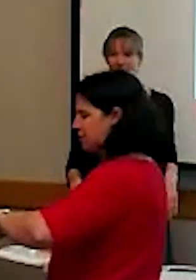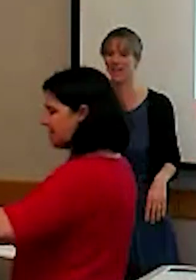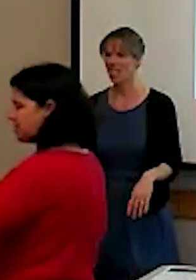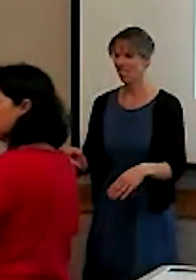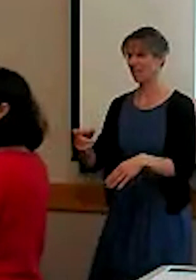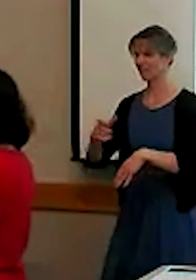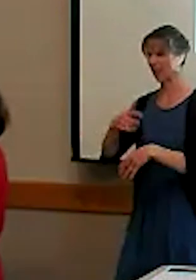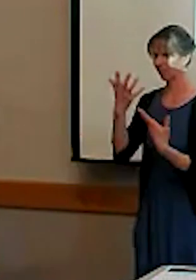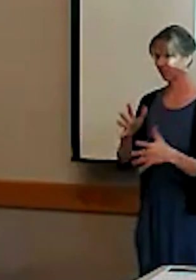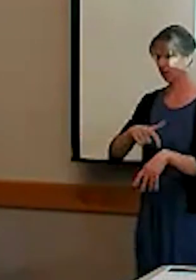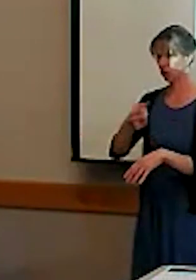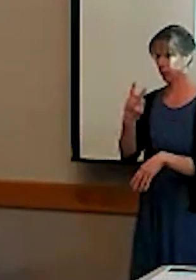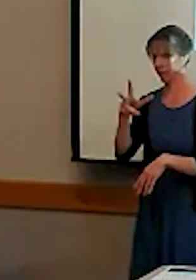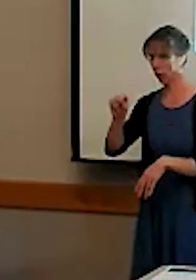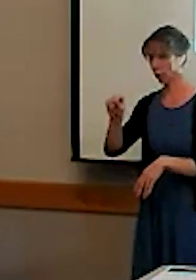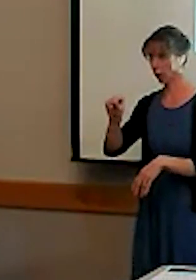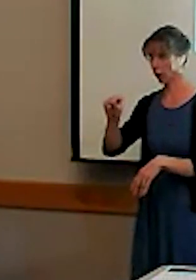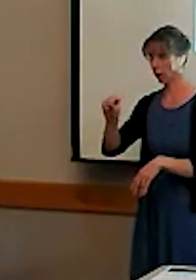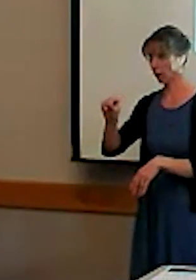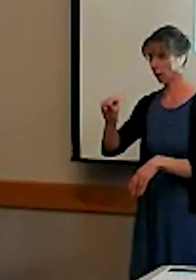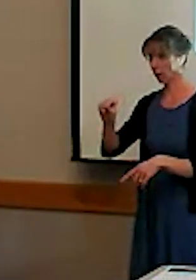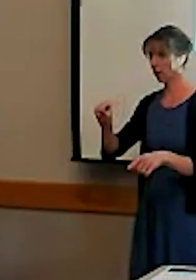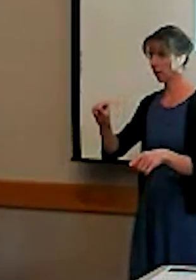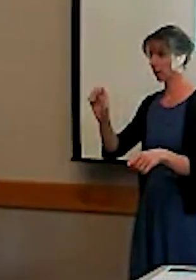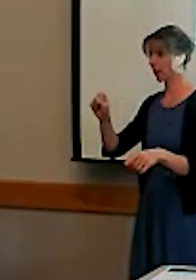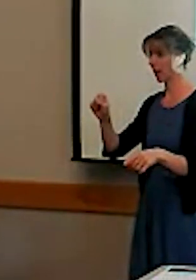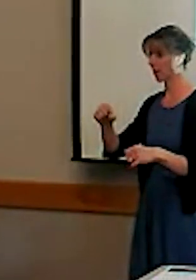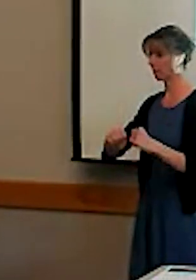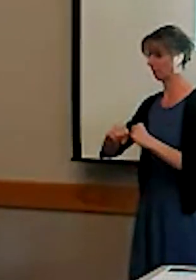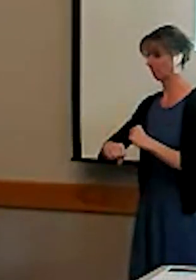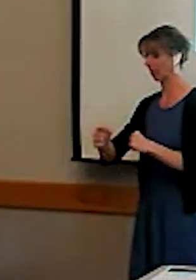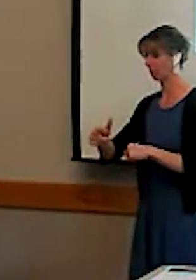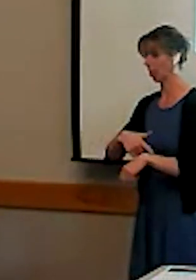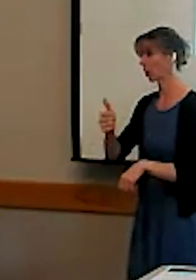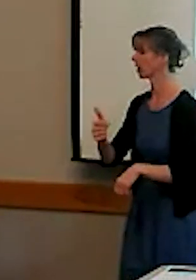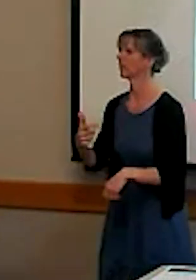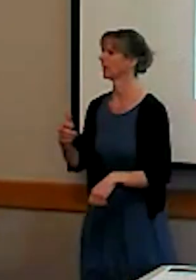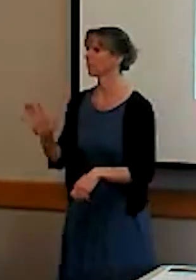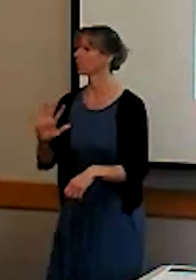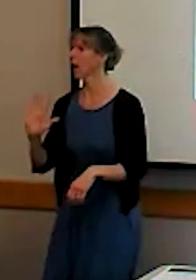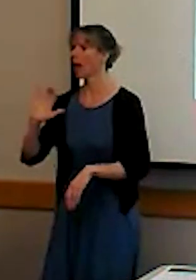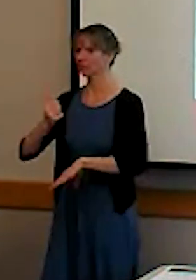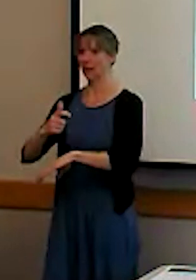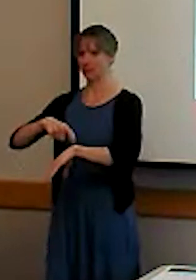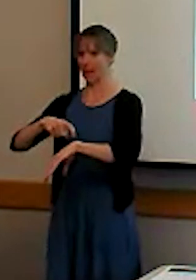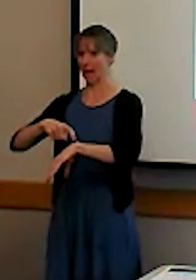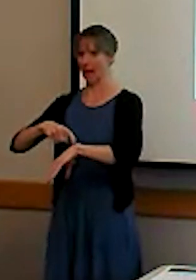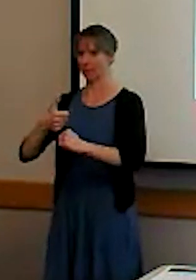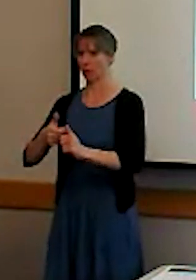Session over at 12:30. Yes. Okay. I will set a timer and